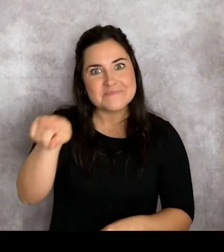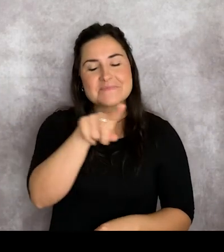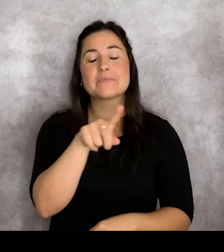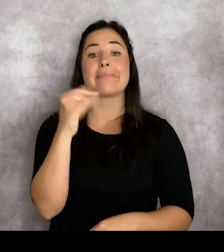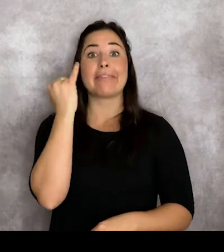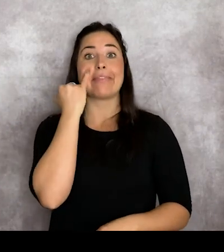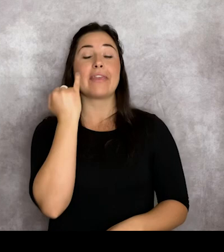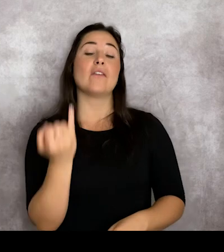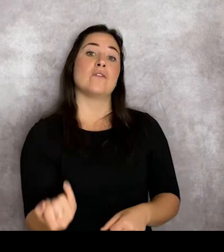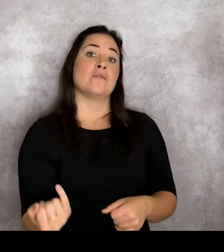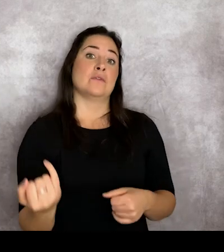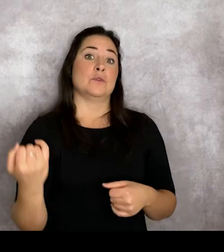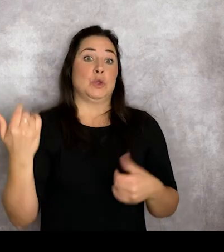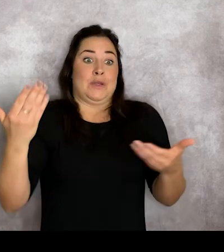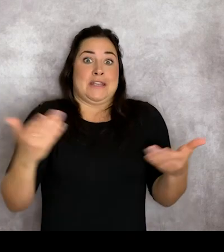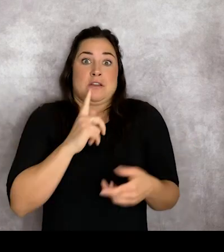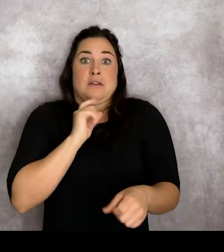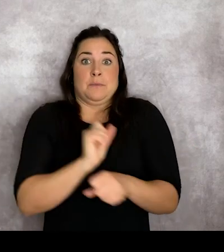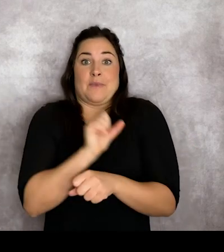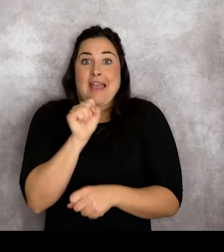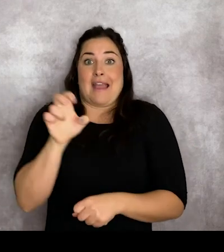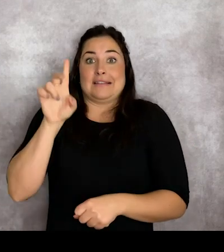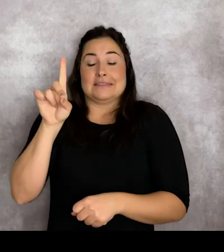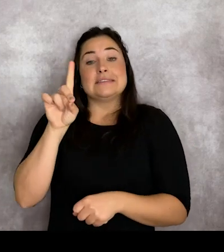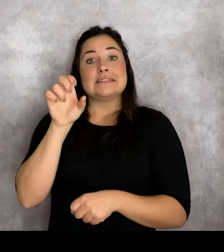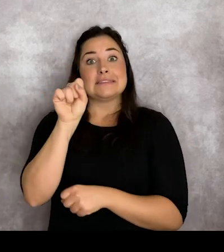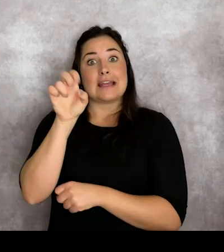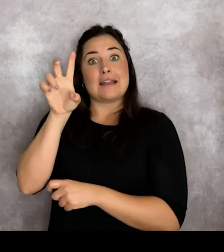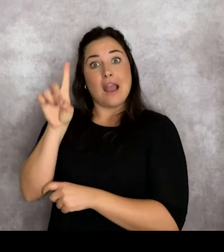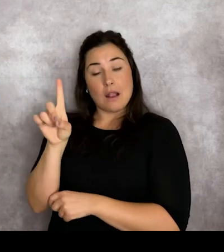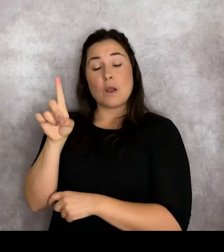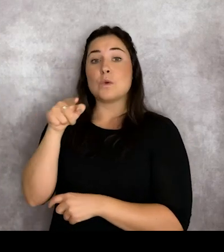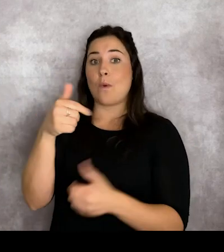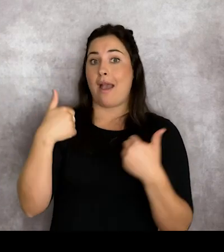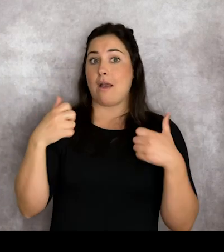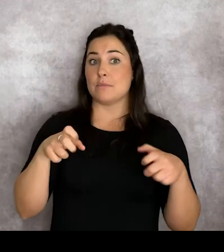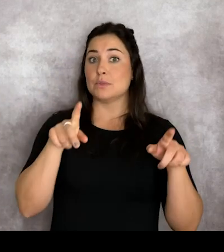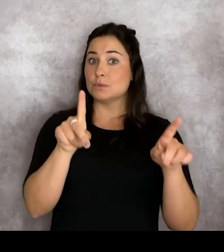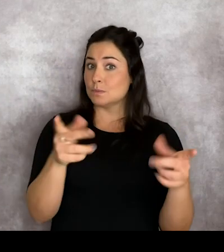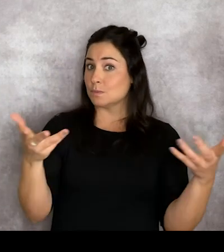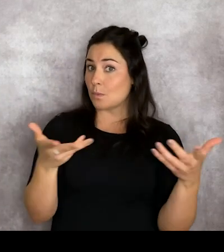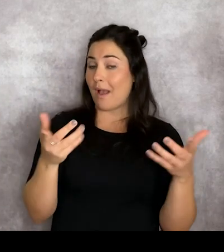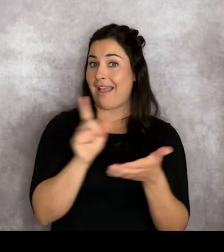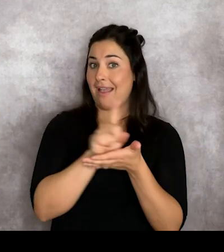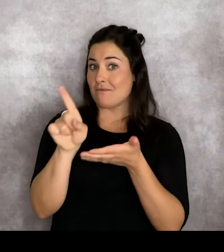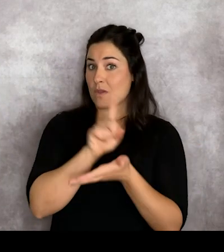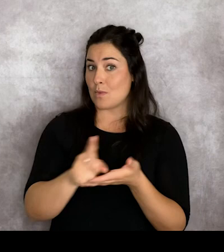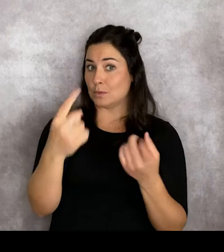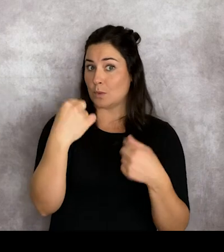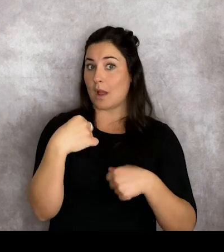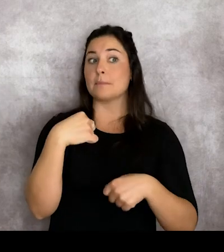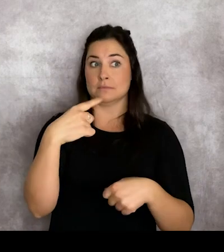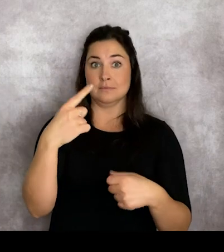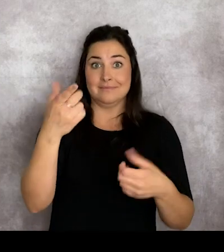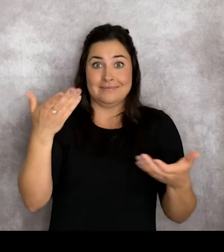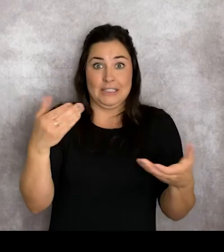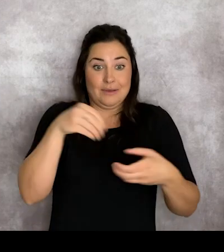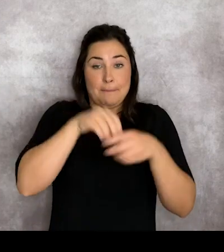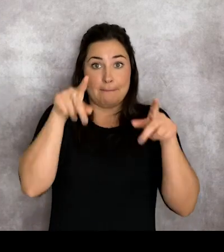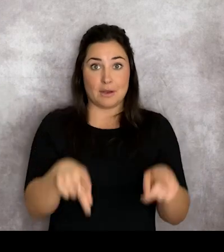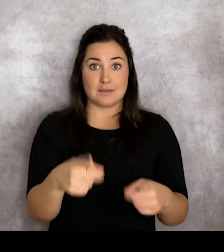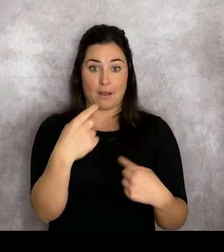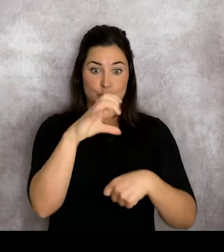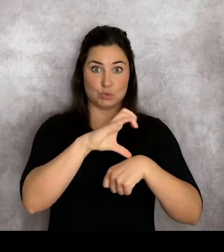here in SD, San Diego, we have a couple opportunities for you each week to participate in church in person. That's